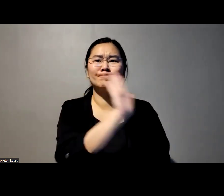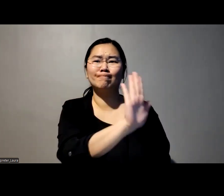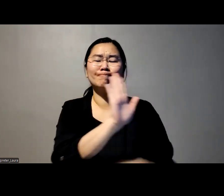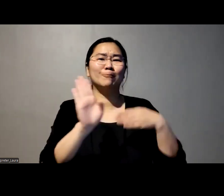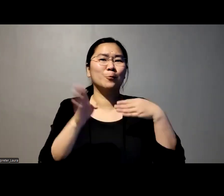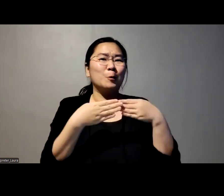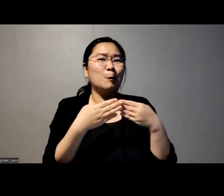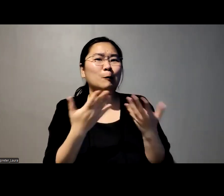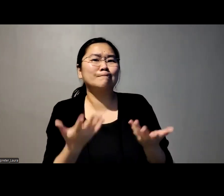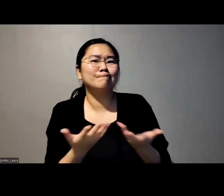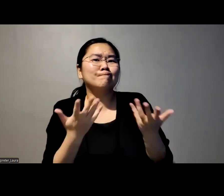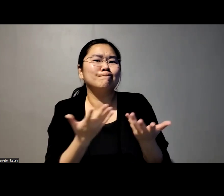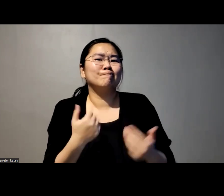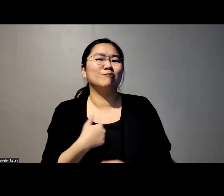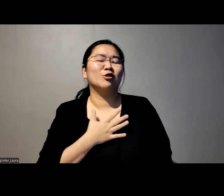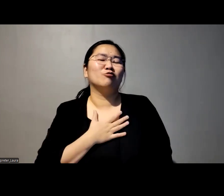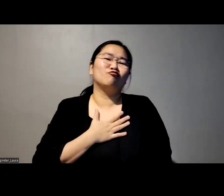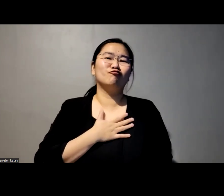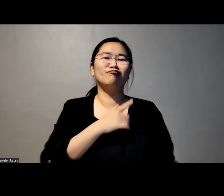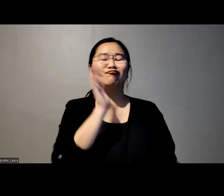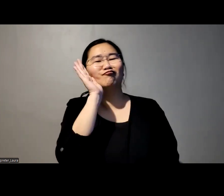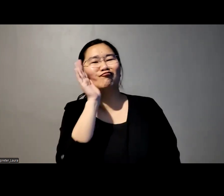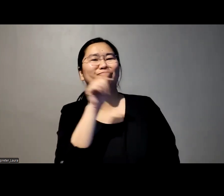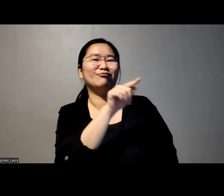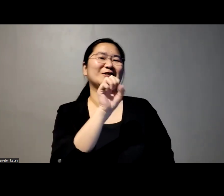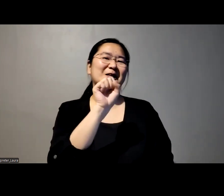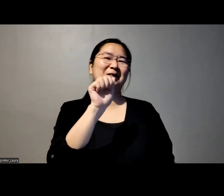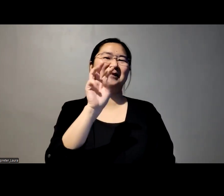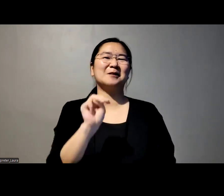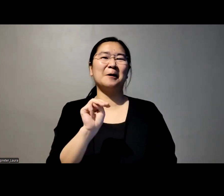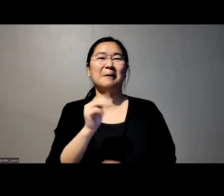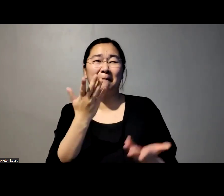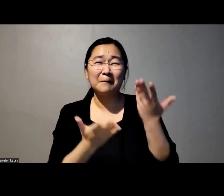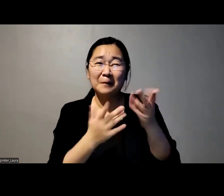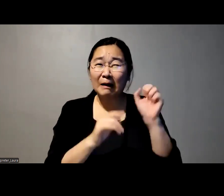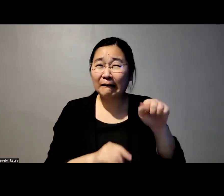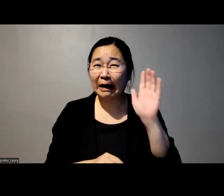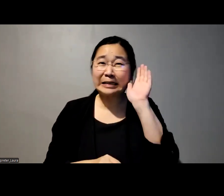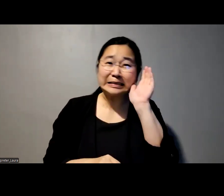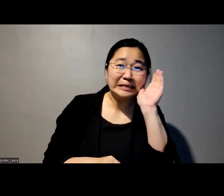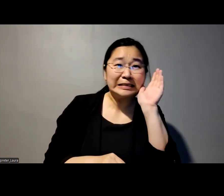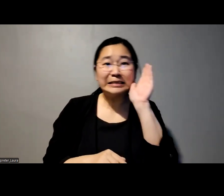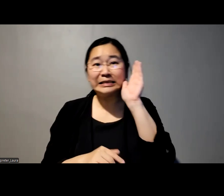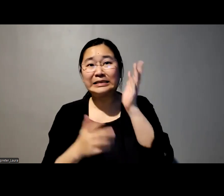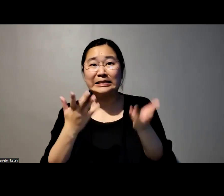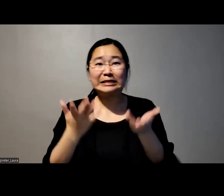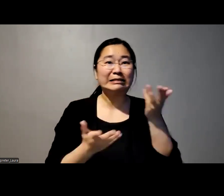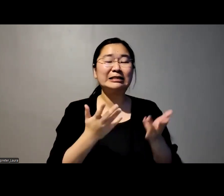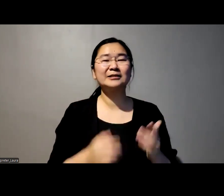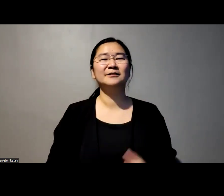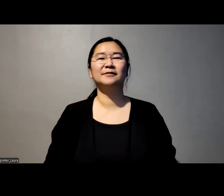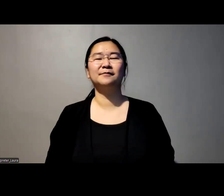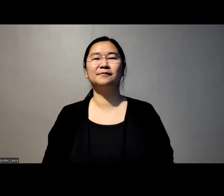There's something up. I'm so sorry, but I'm pretty sure that we'll get future opportunities. Thanks